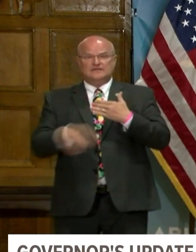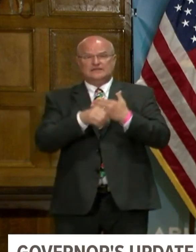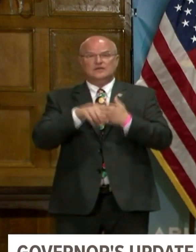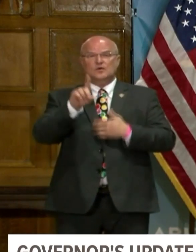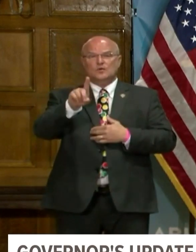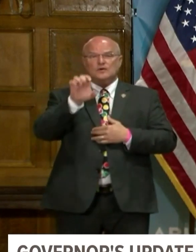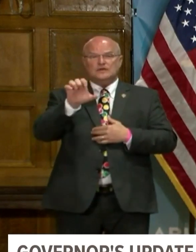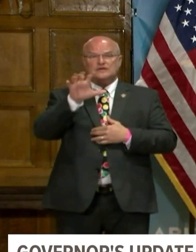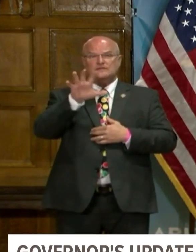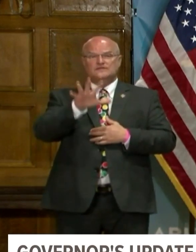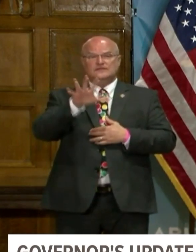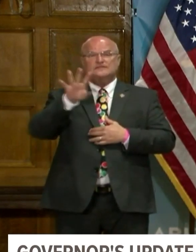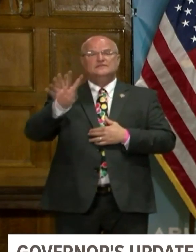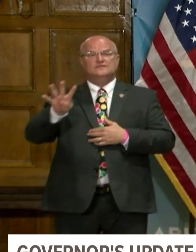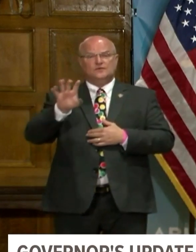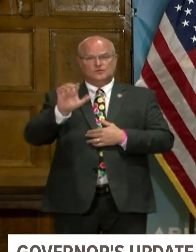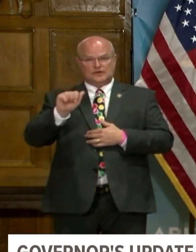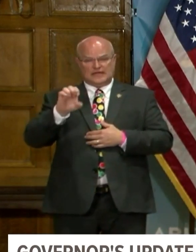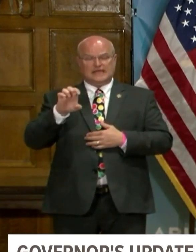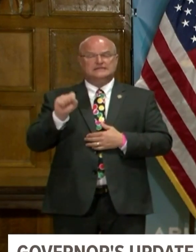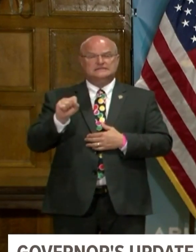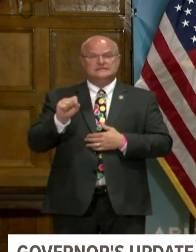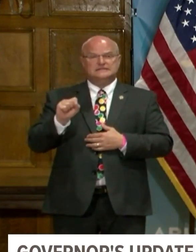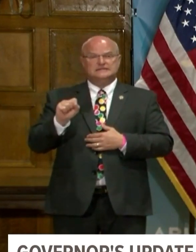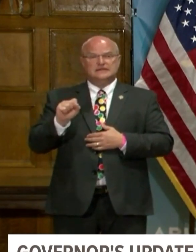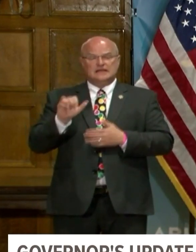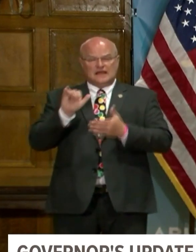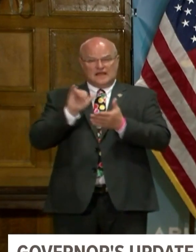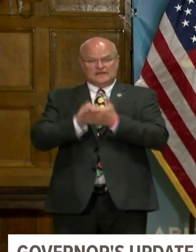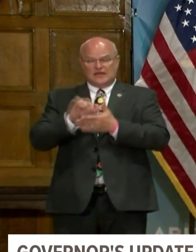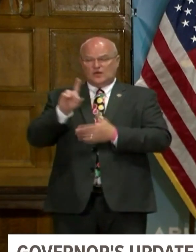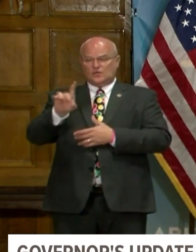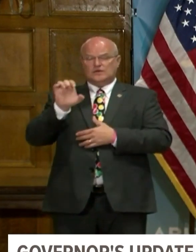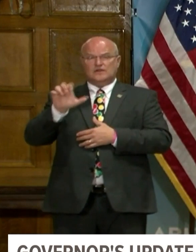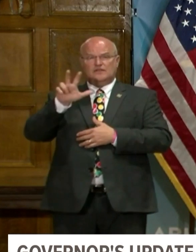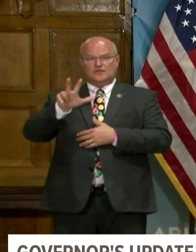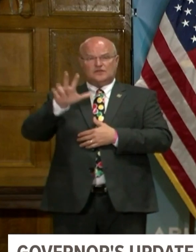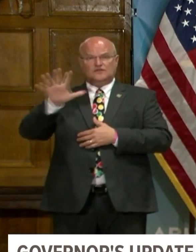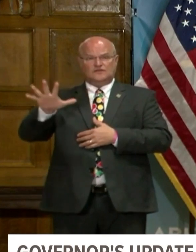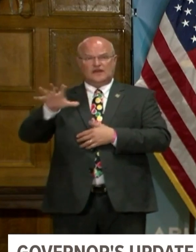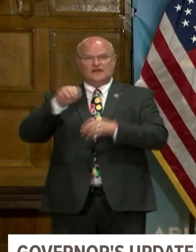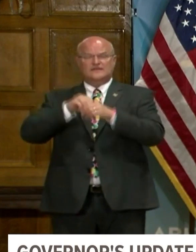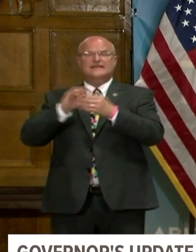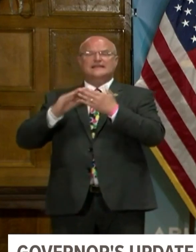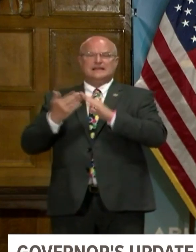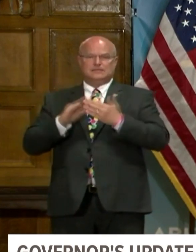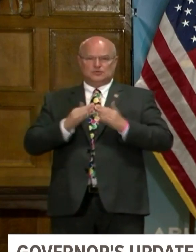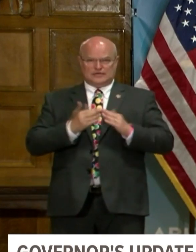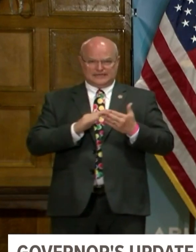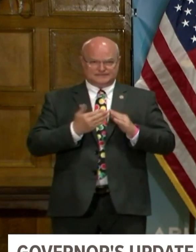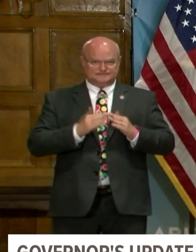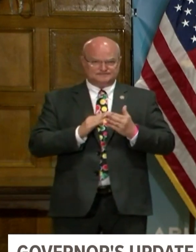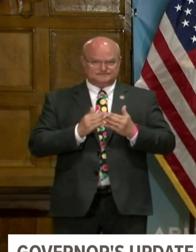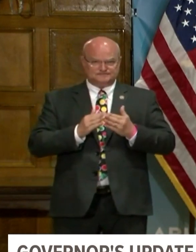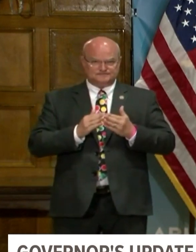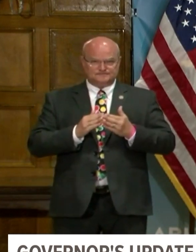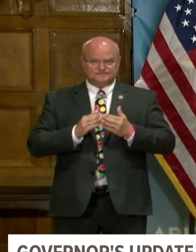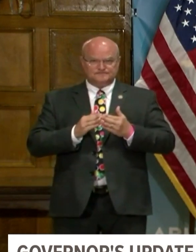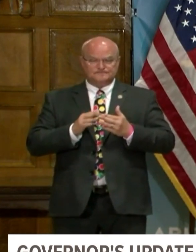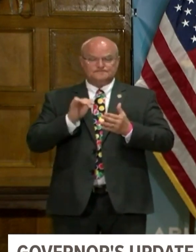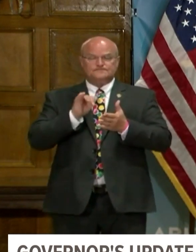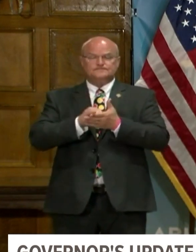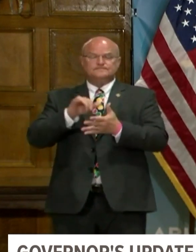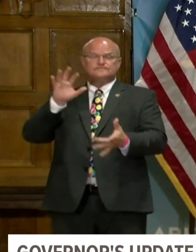additional 154 cases. Of those, 135 are in the community.